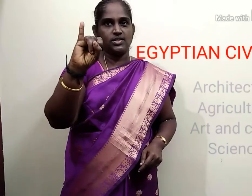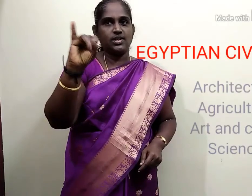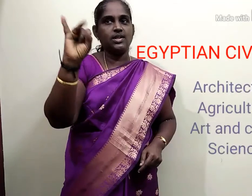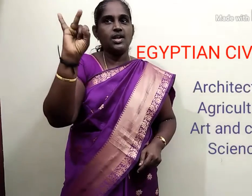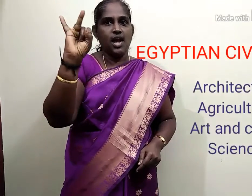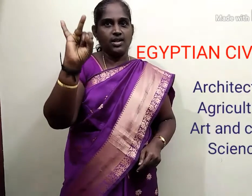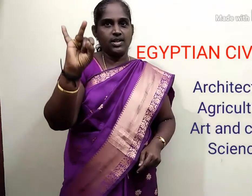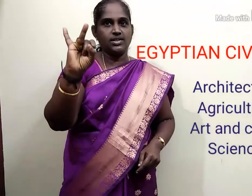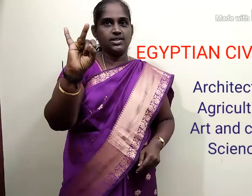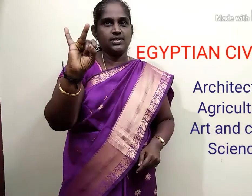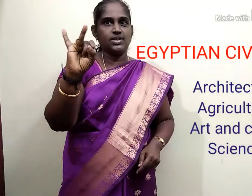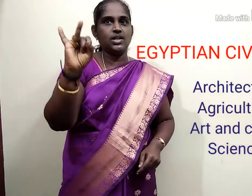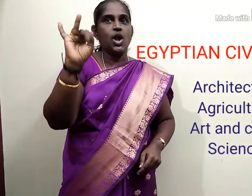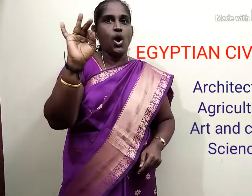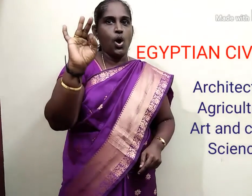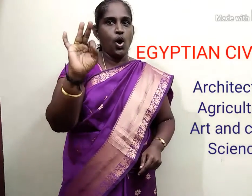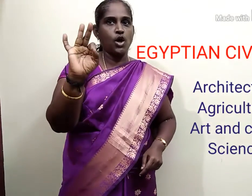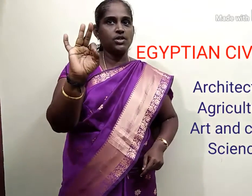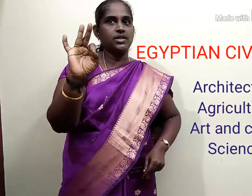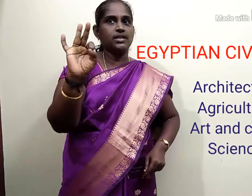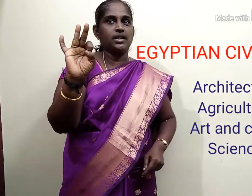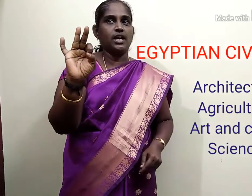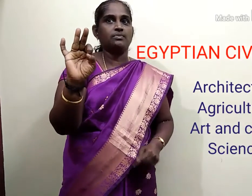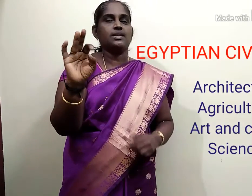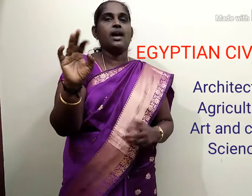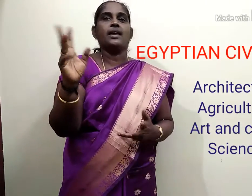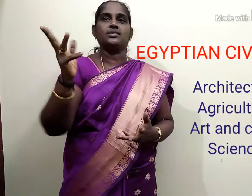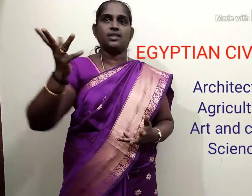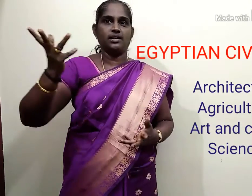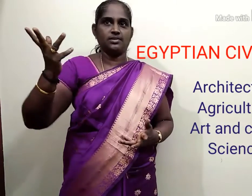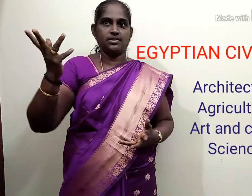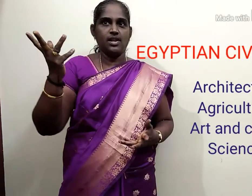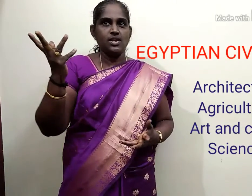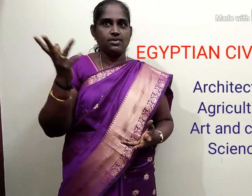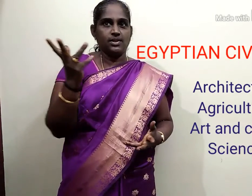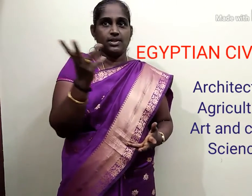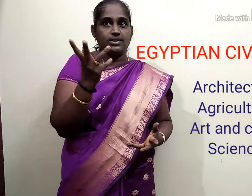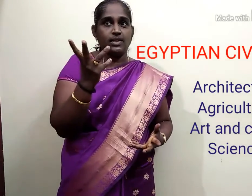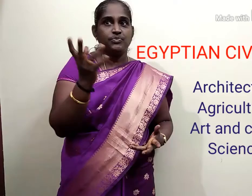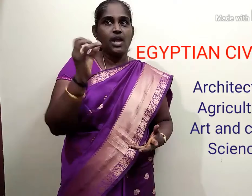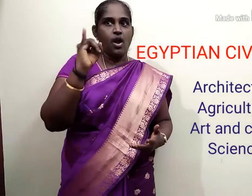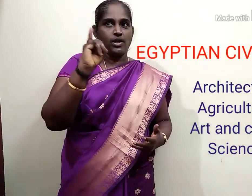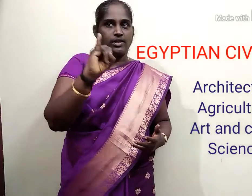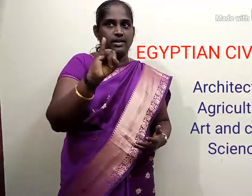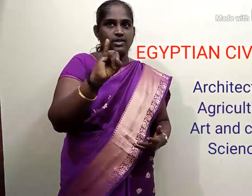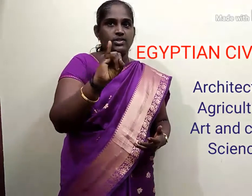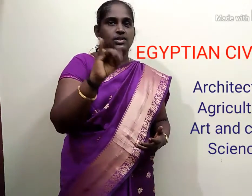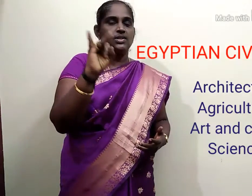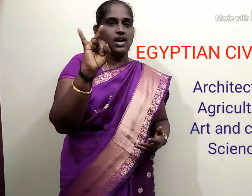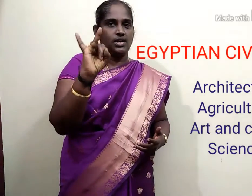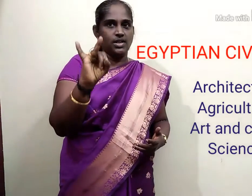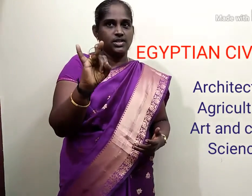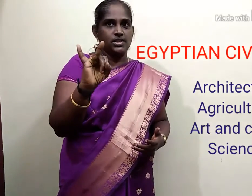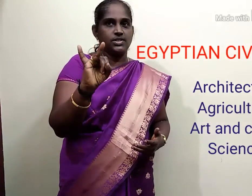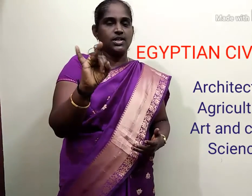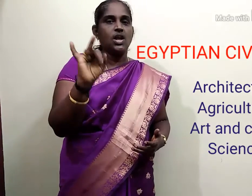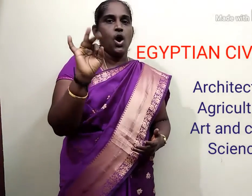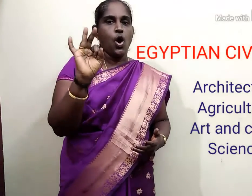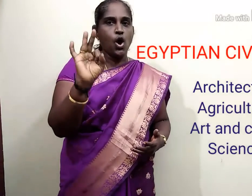architecture, agriculture, art and crafts and science. What are they? Architecture, agriculture, art